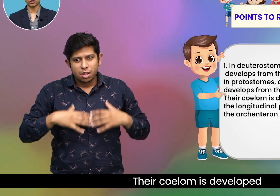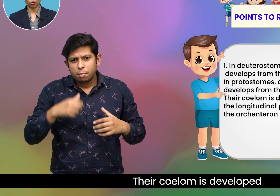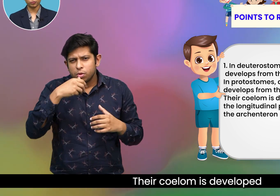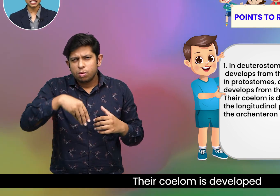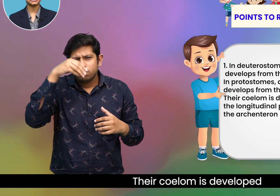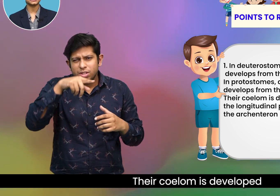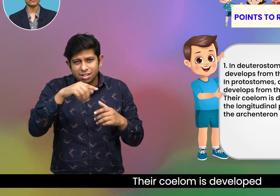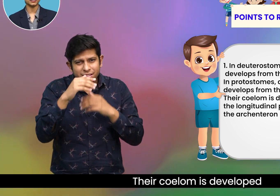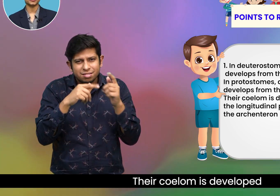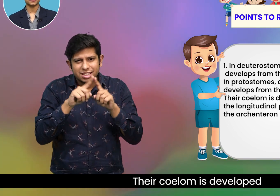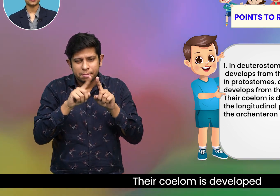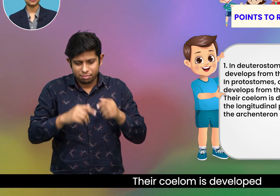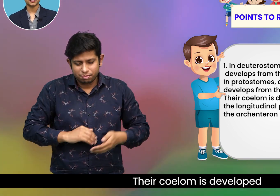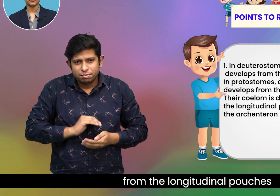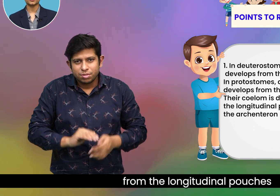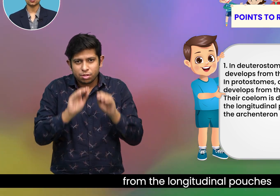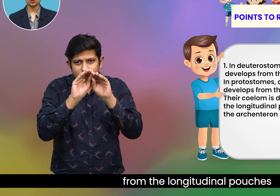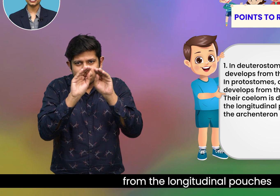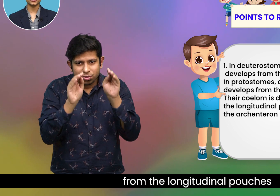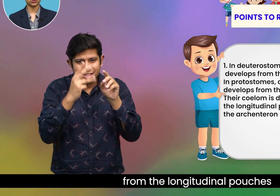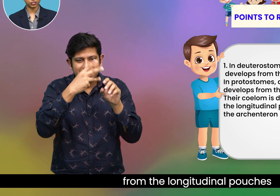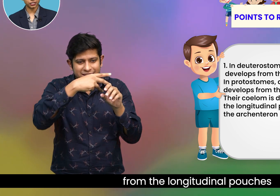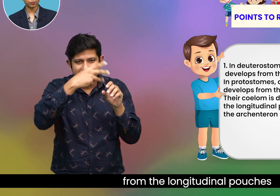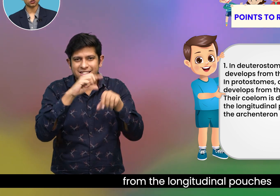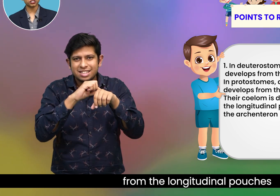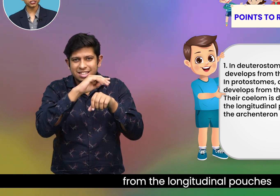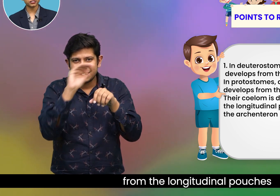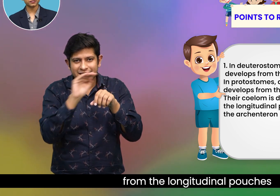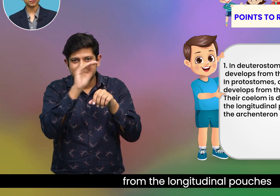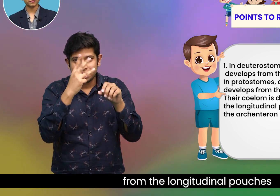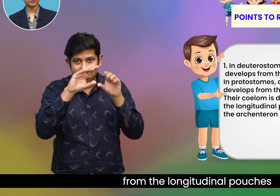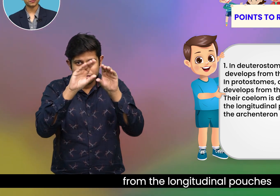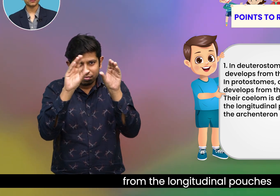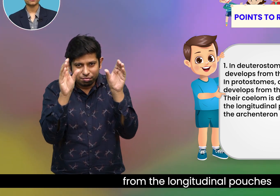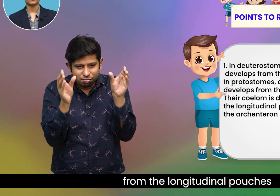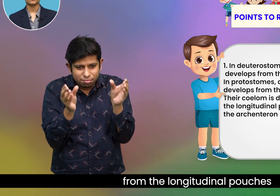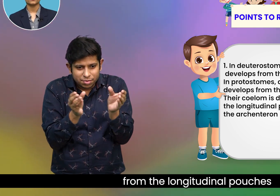Their coelom is developed from the longitudinal pouches